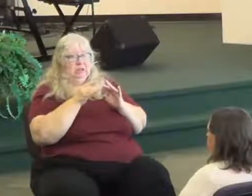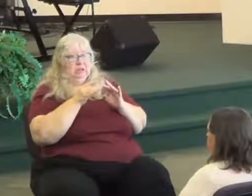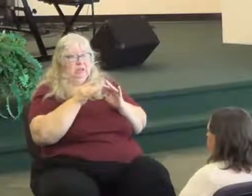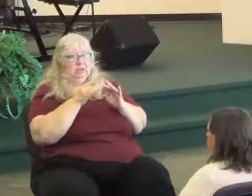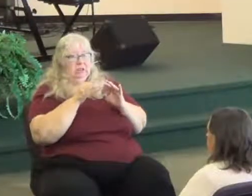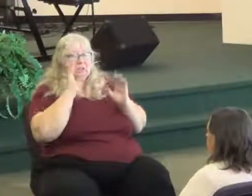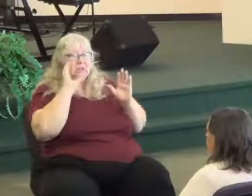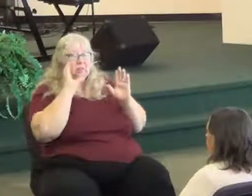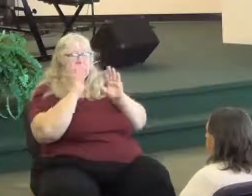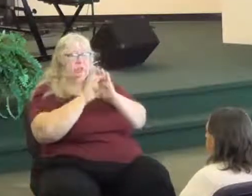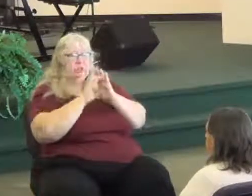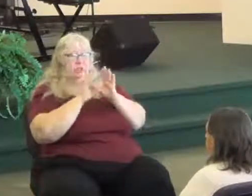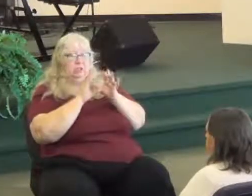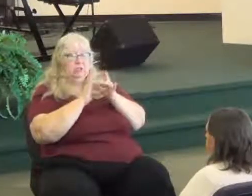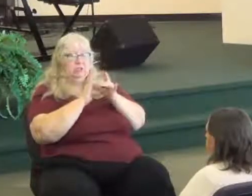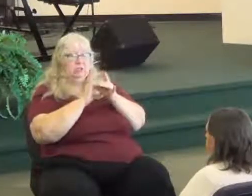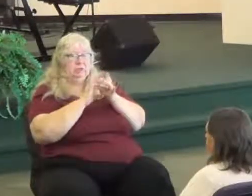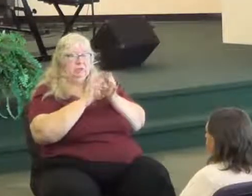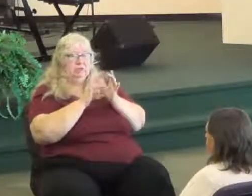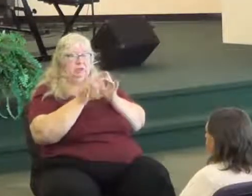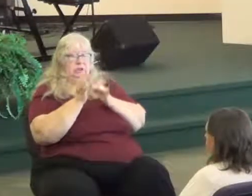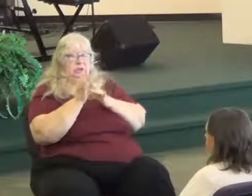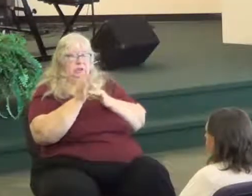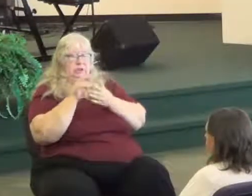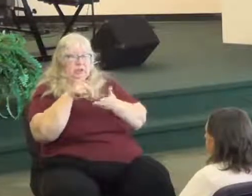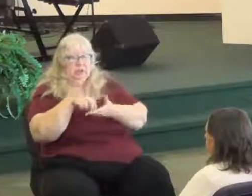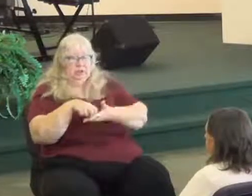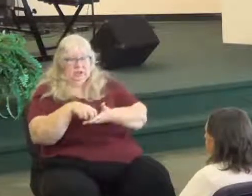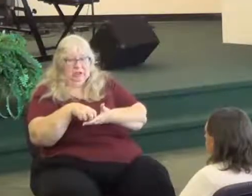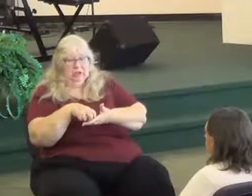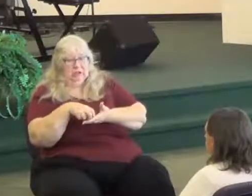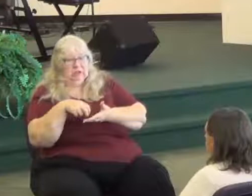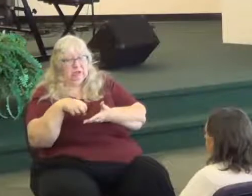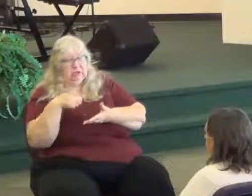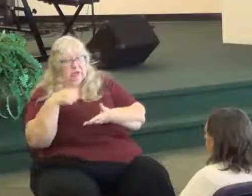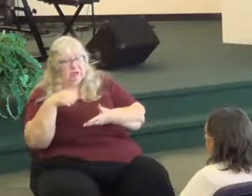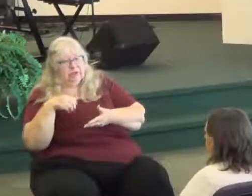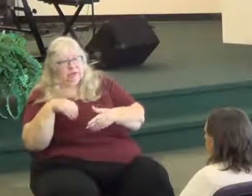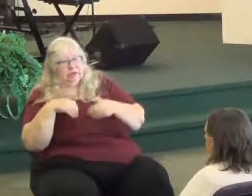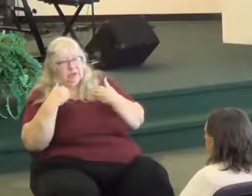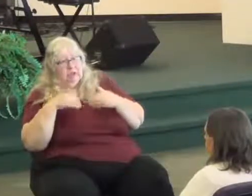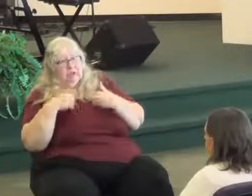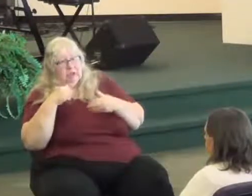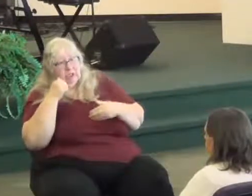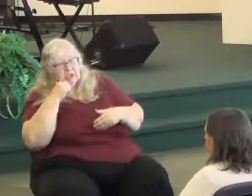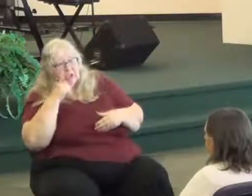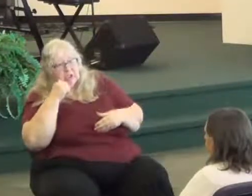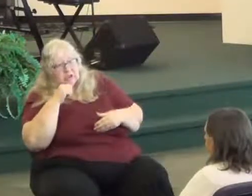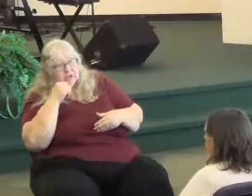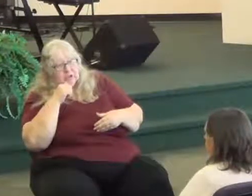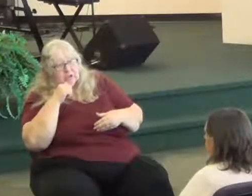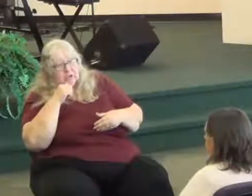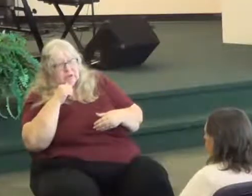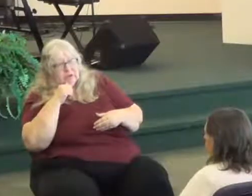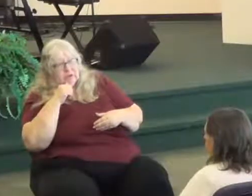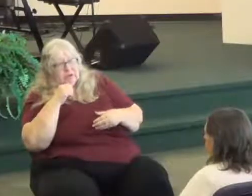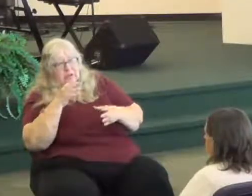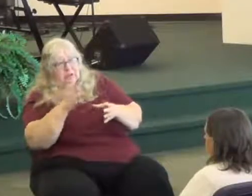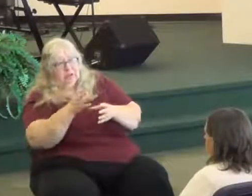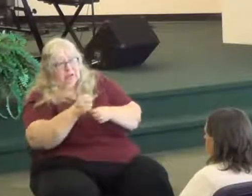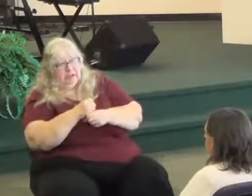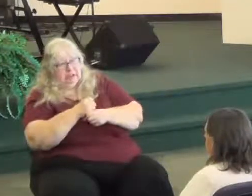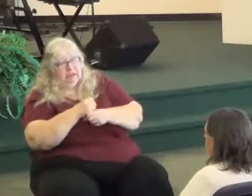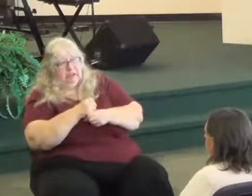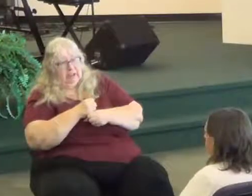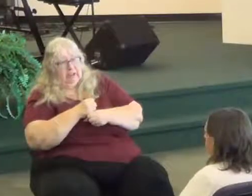it's a picture of Jesus and he's kneeling down to a little girl and he's taking a little teddy bear from her. Has anybody seen